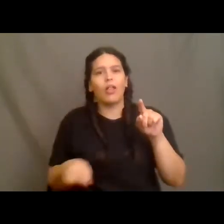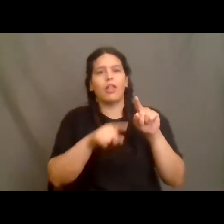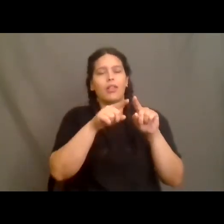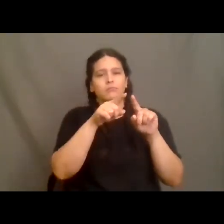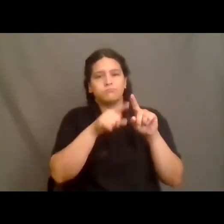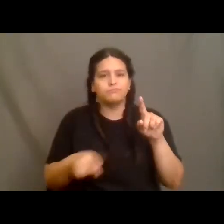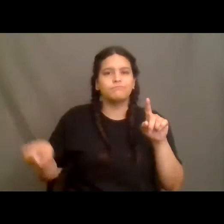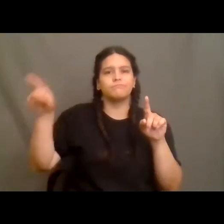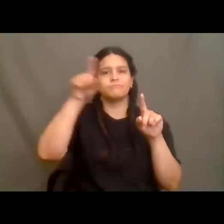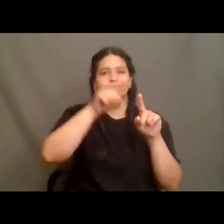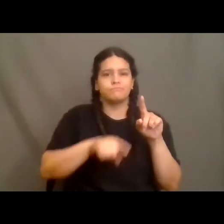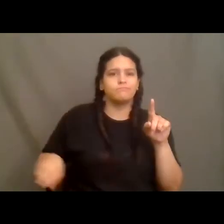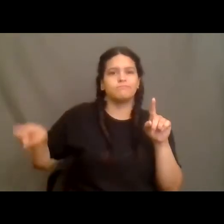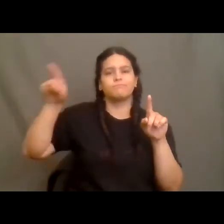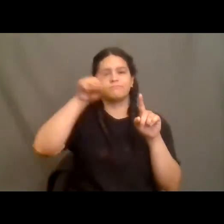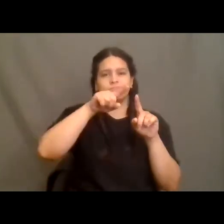now.